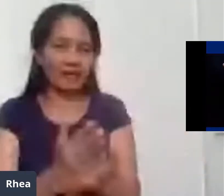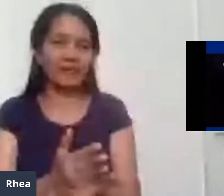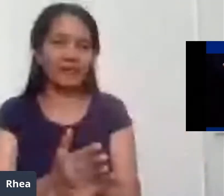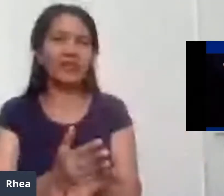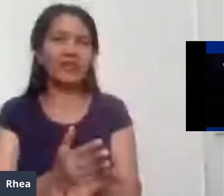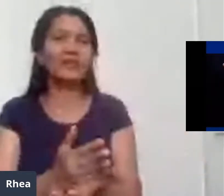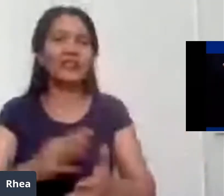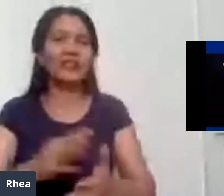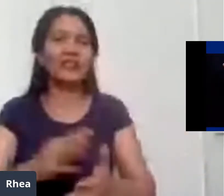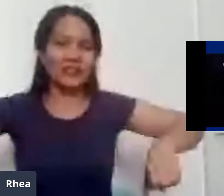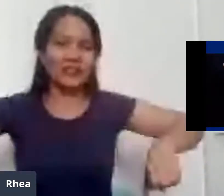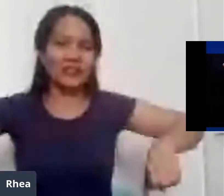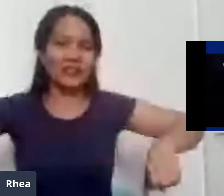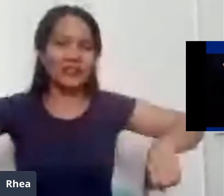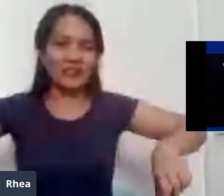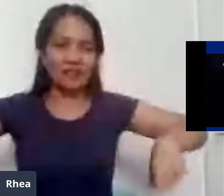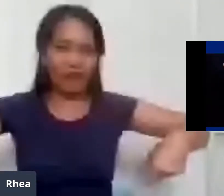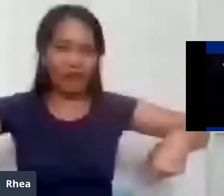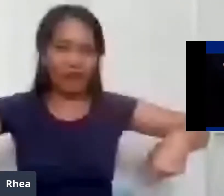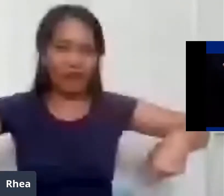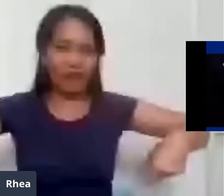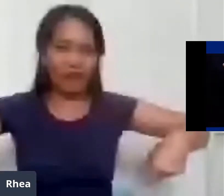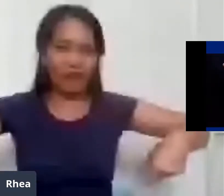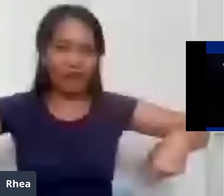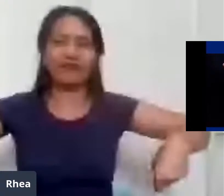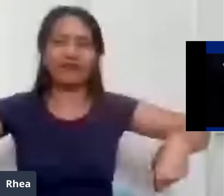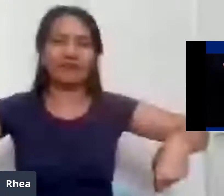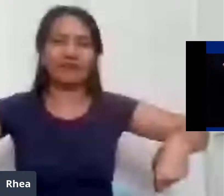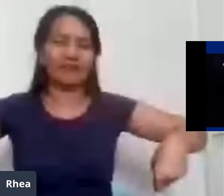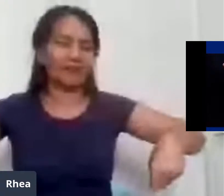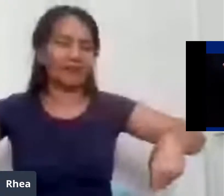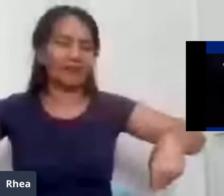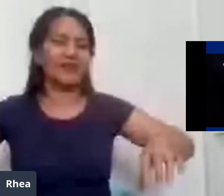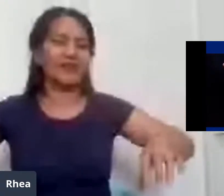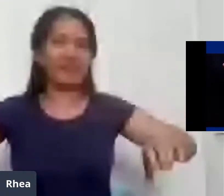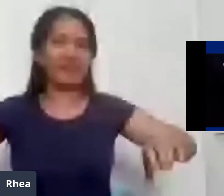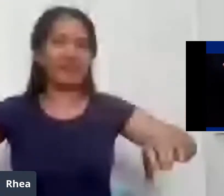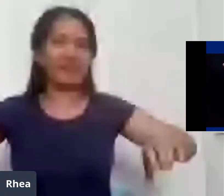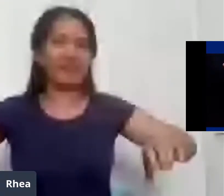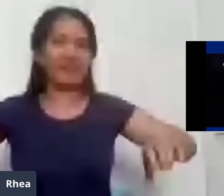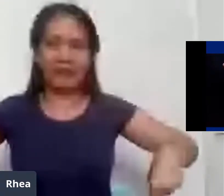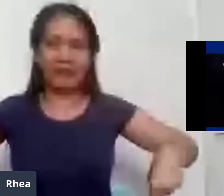stopped calling tricycle.